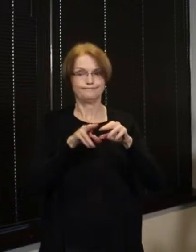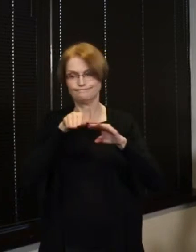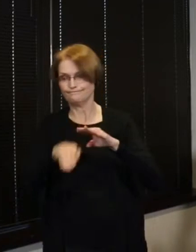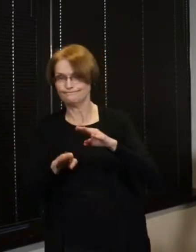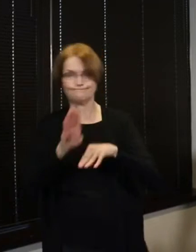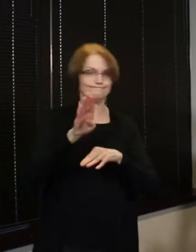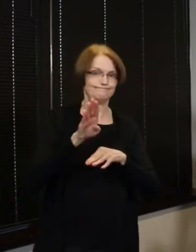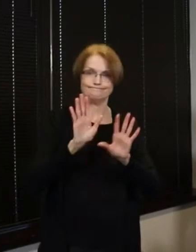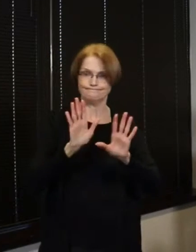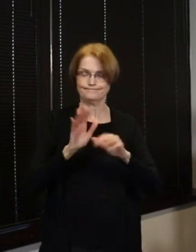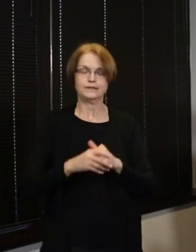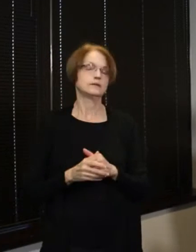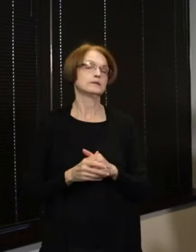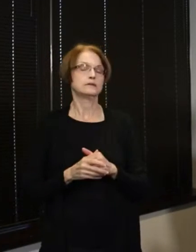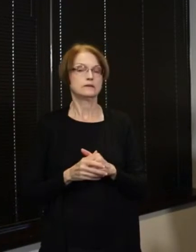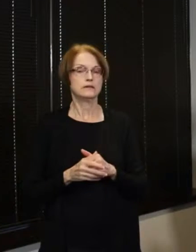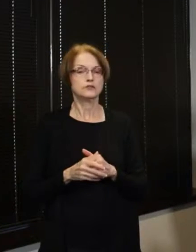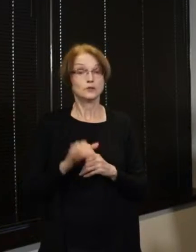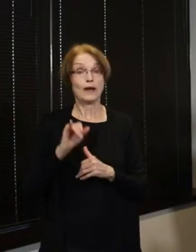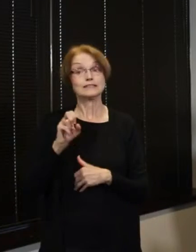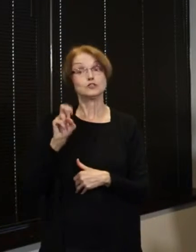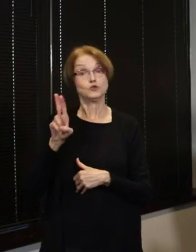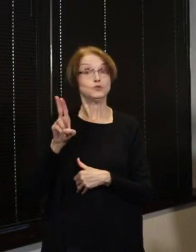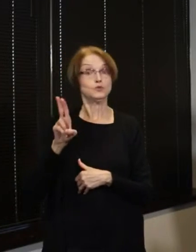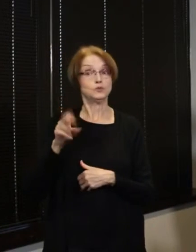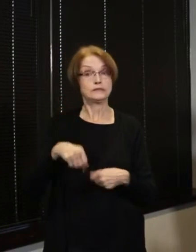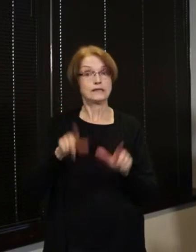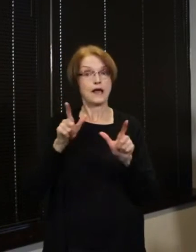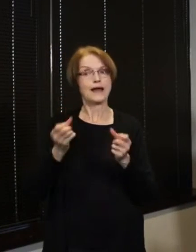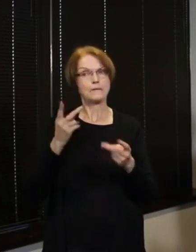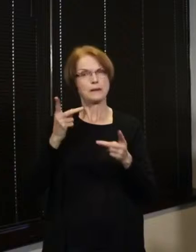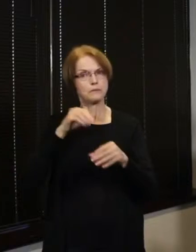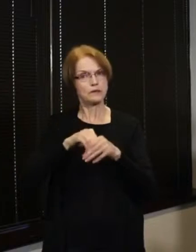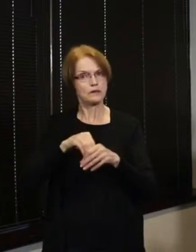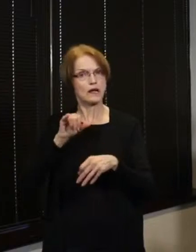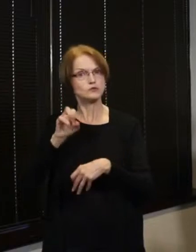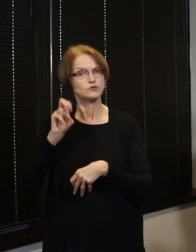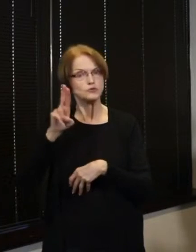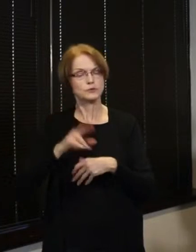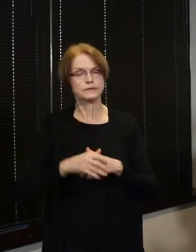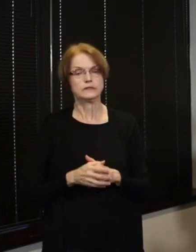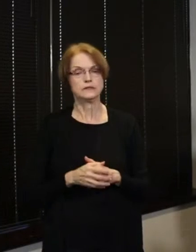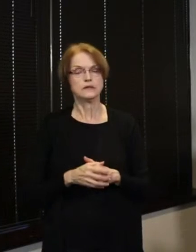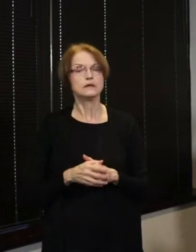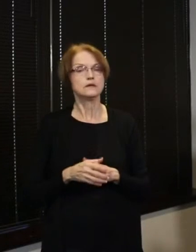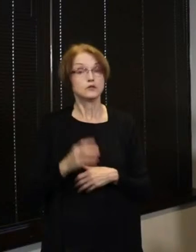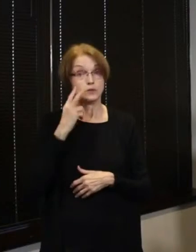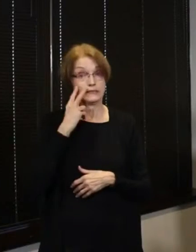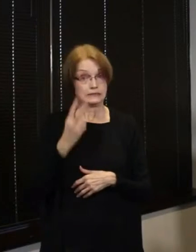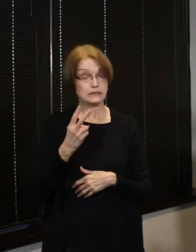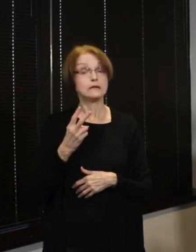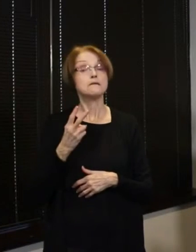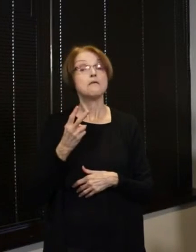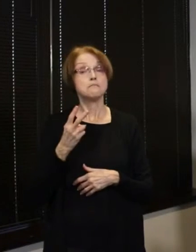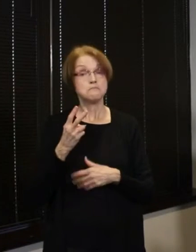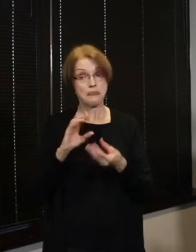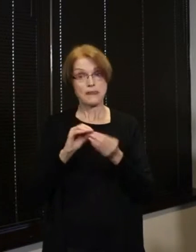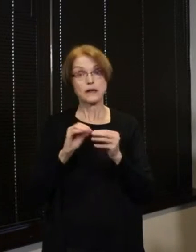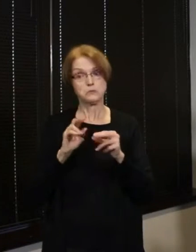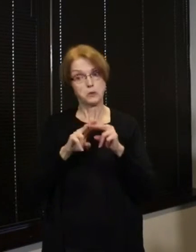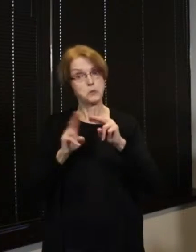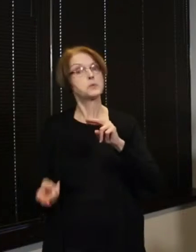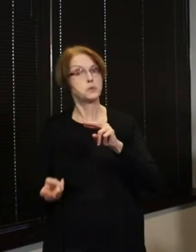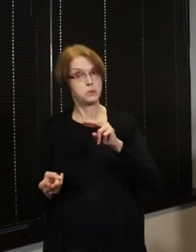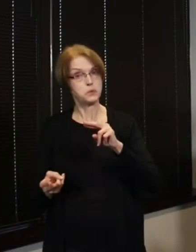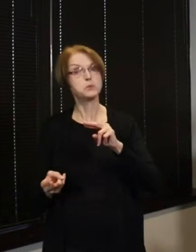And the slide for our intensive care unit admissions. And you can see that we have come down considerably